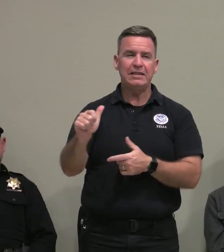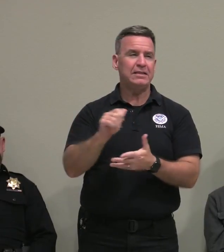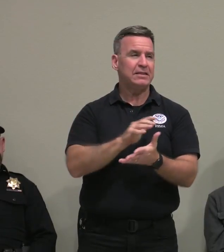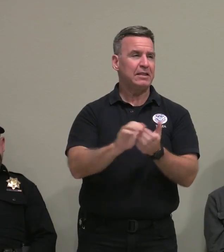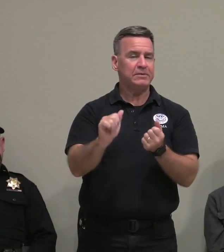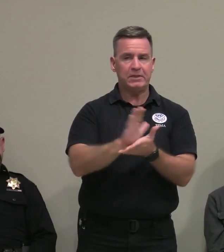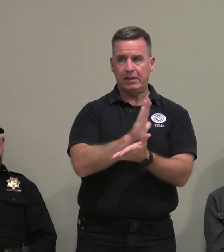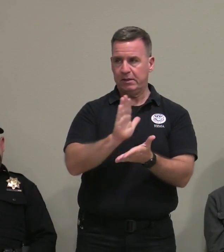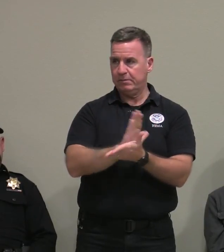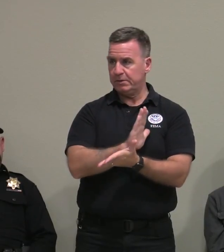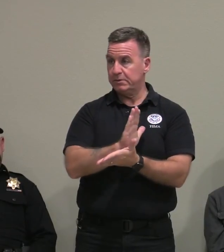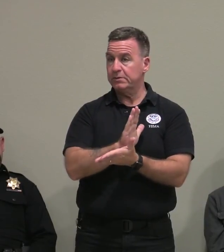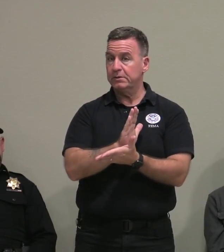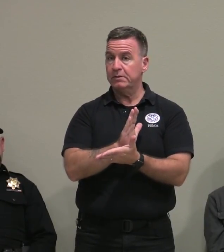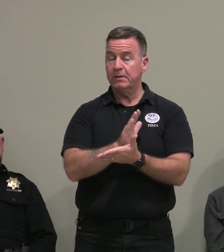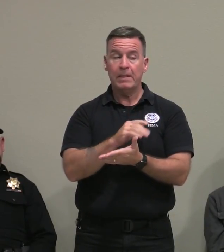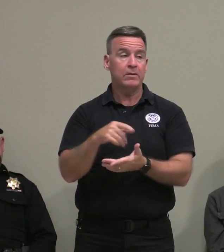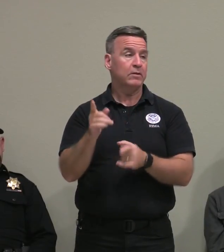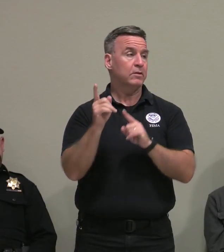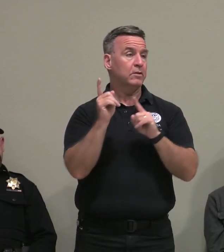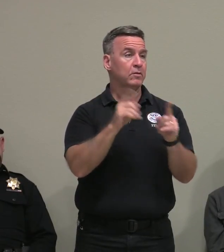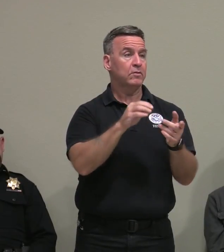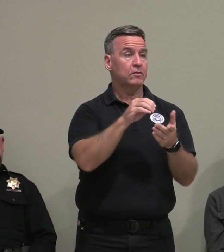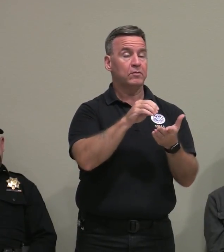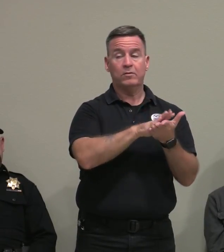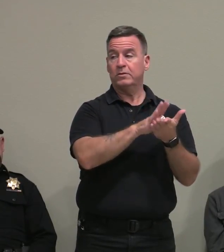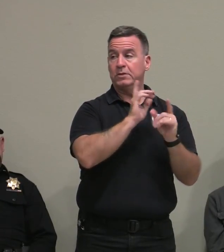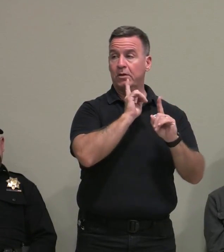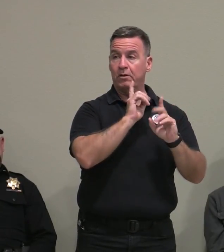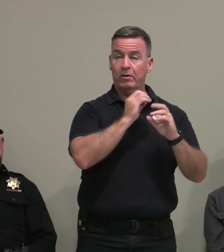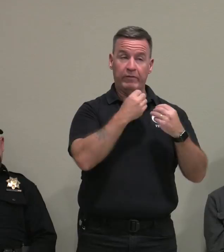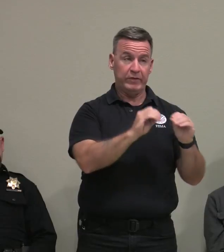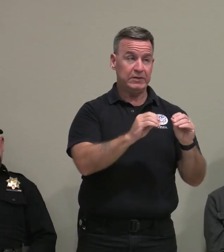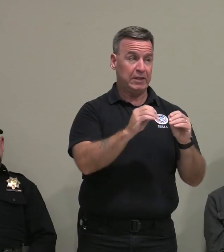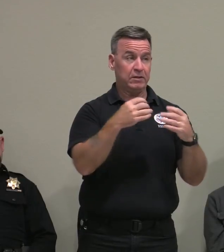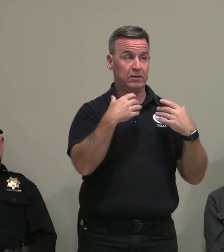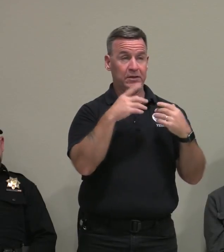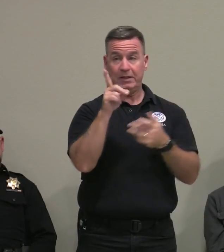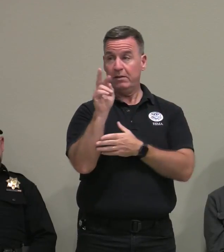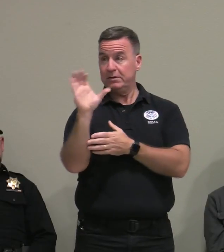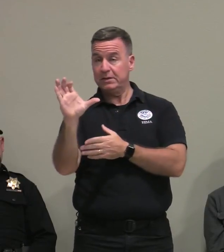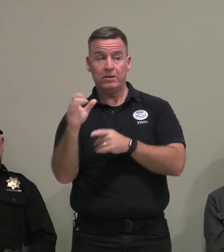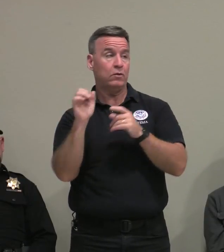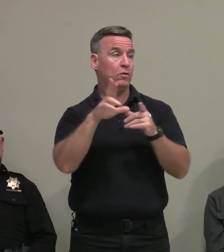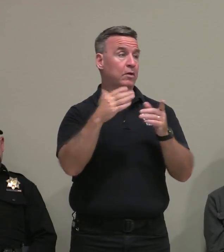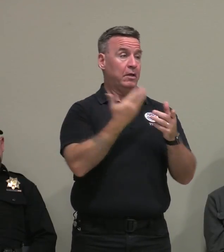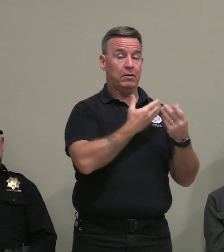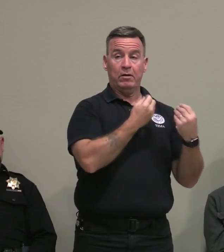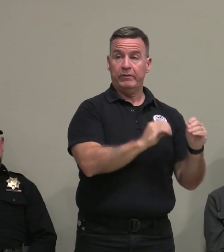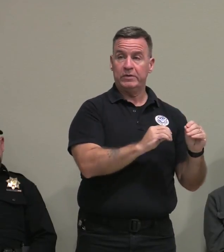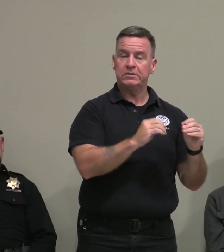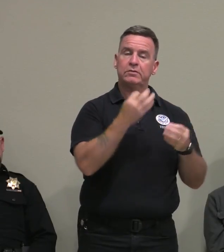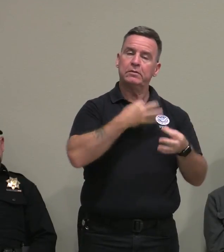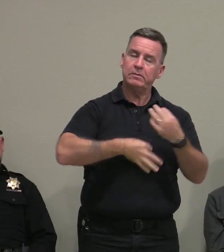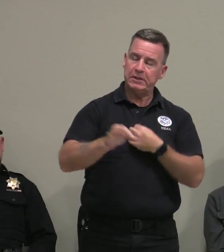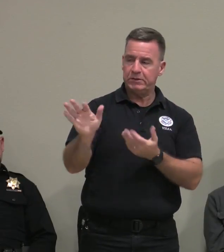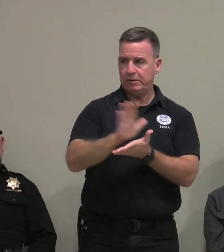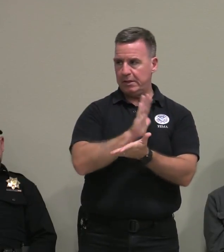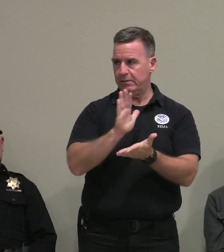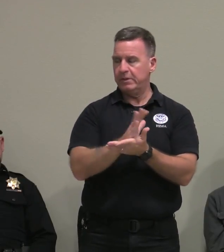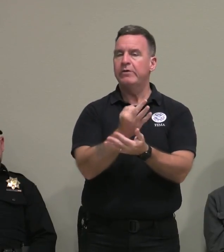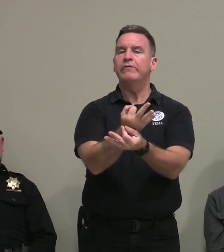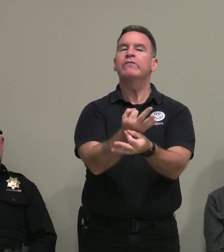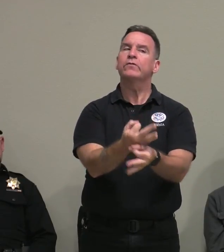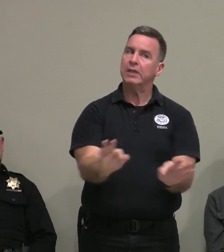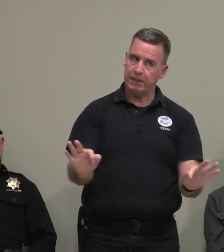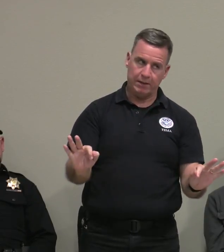documents. So you can go to the recorder's office either at the recovery center or in the office to replace your documents